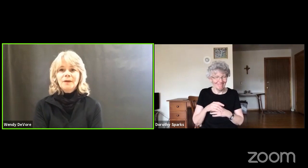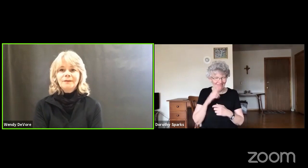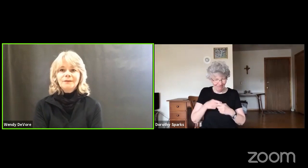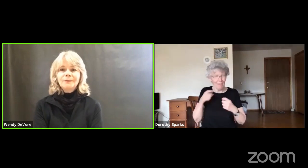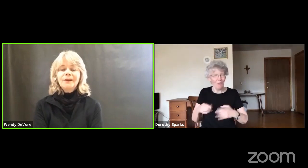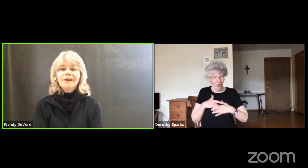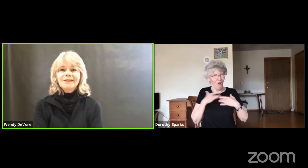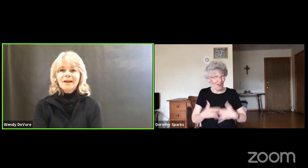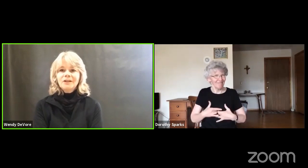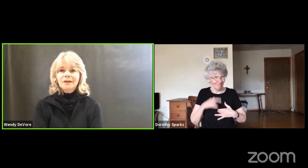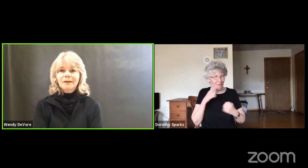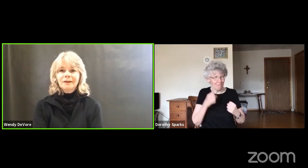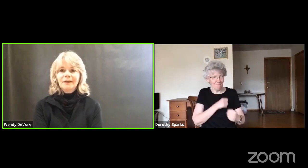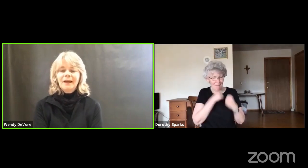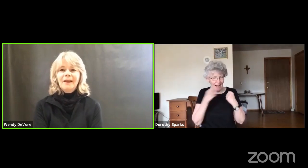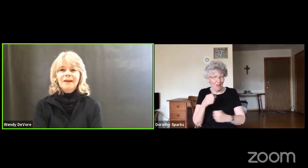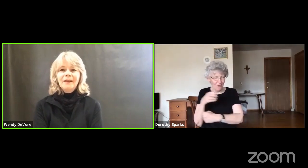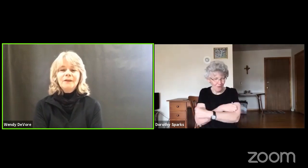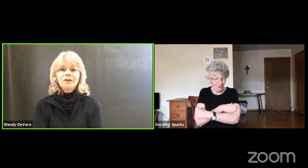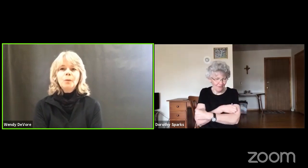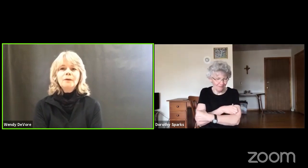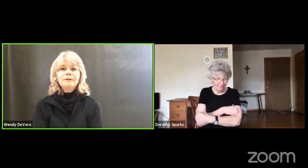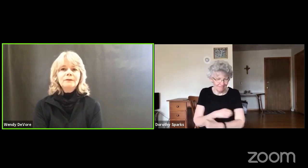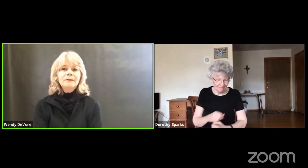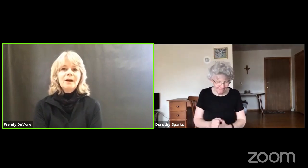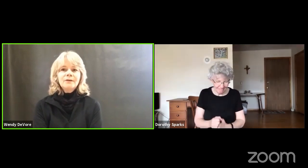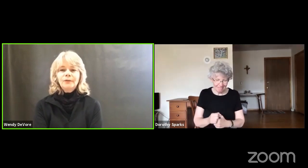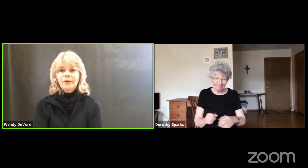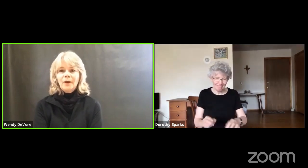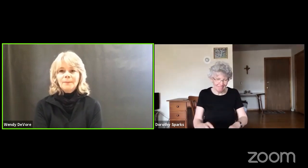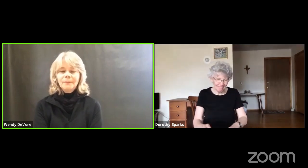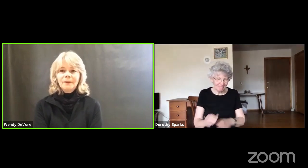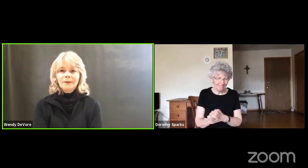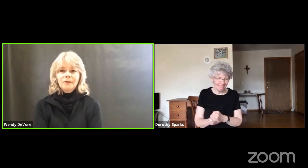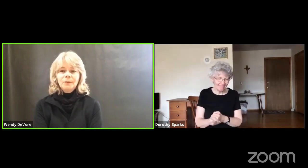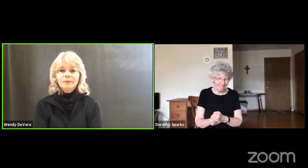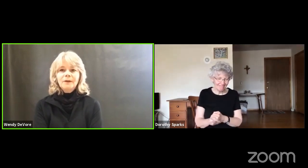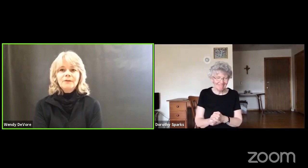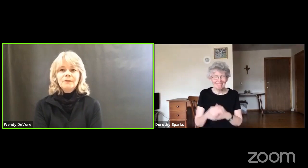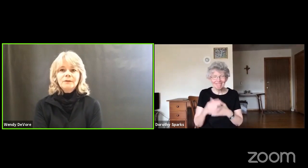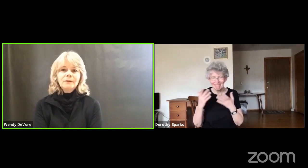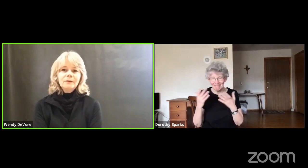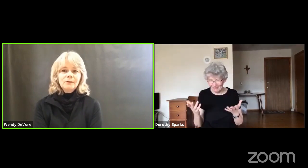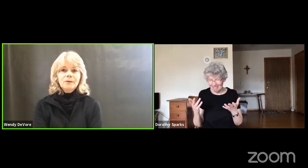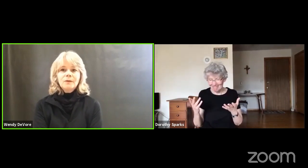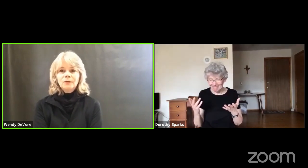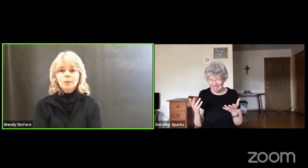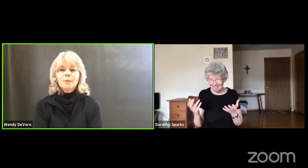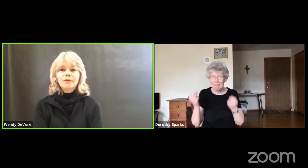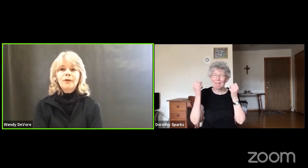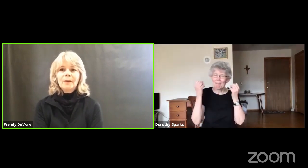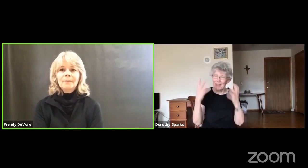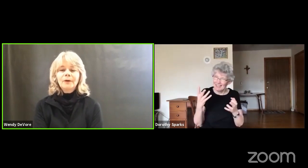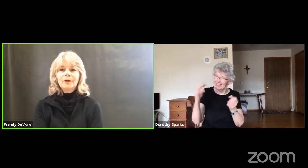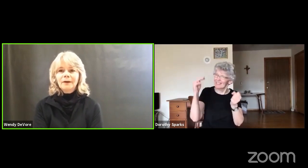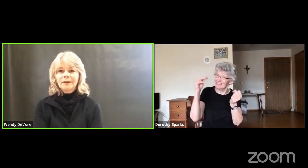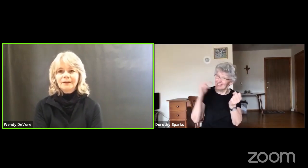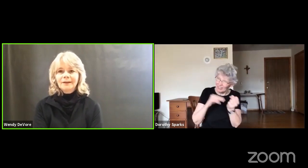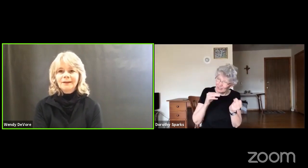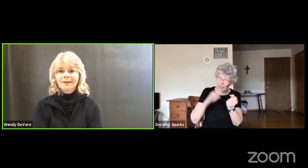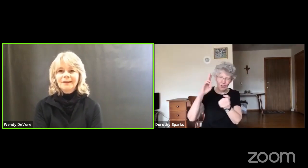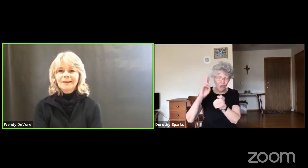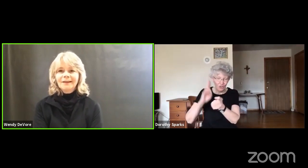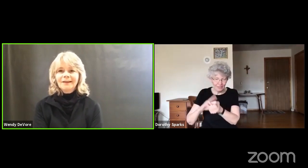And so this is very touching. And this was done from, this was given to this woman from her